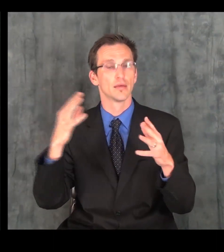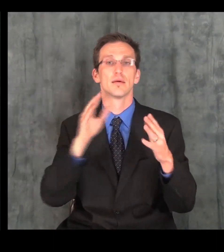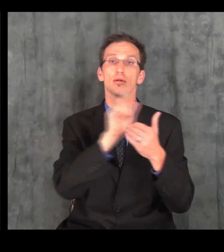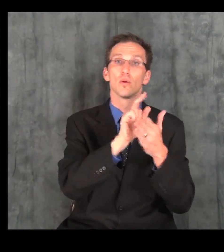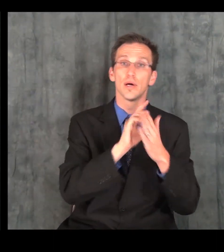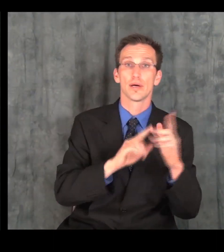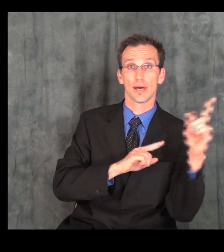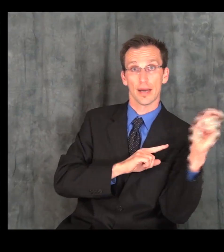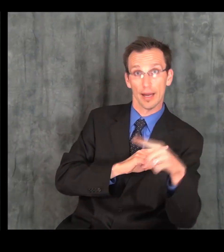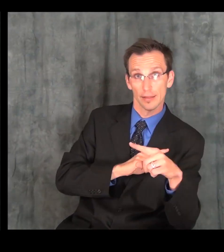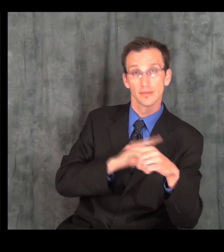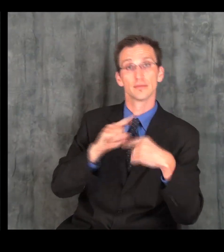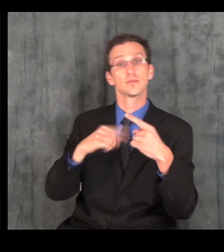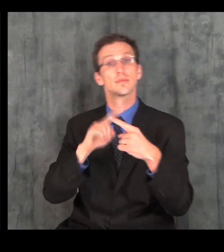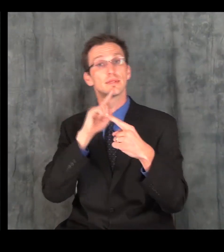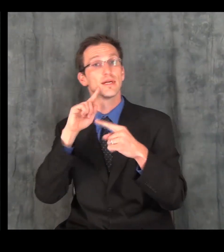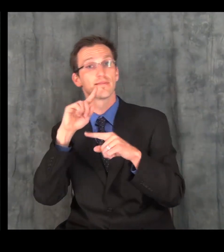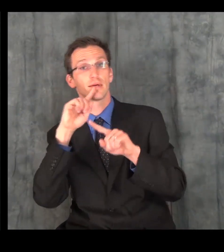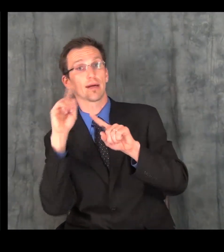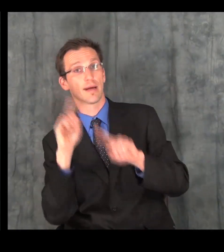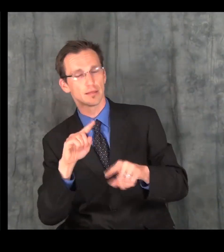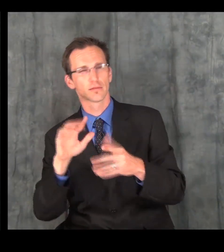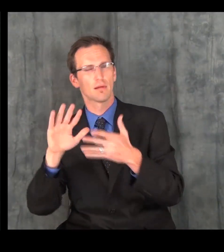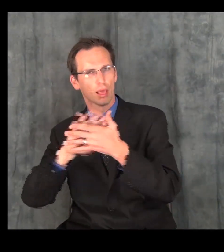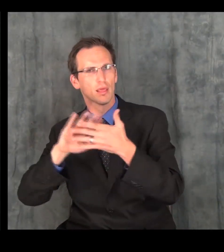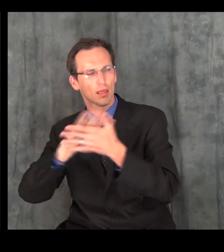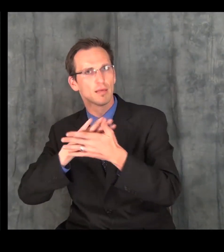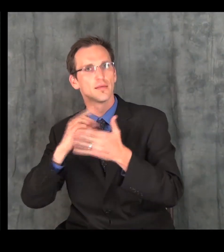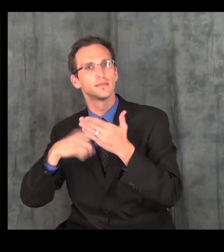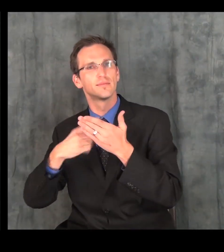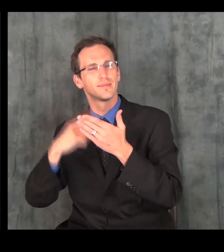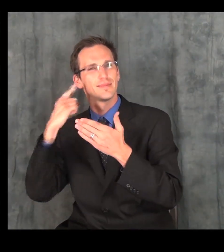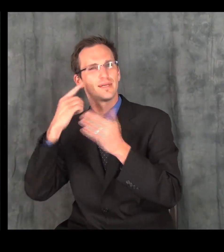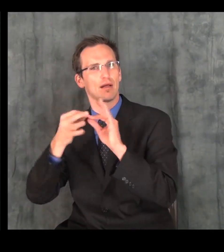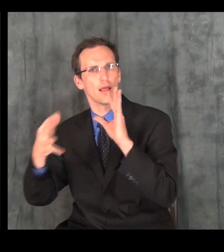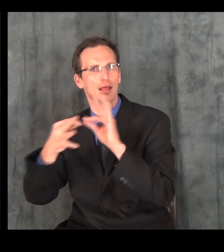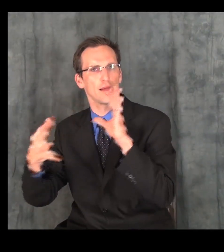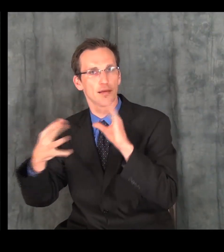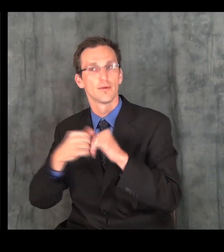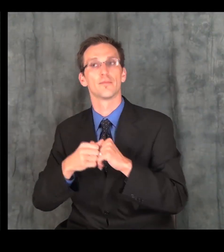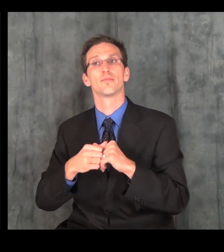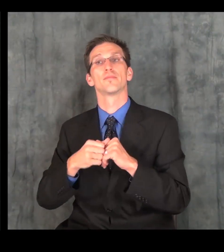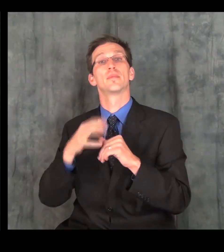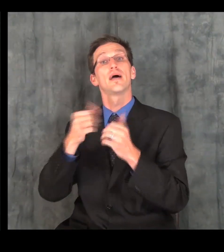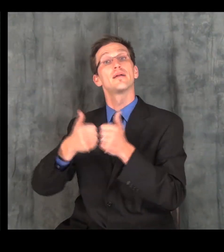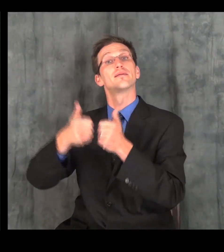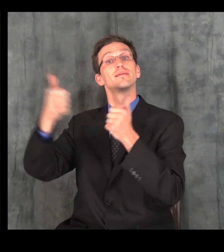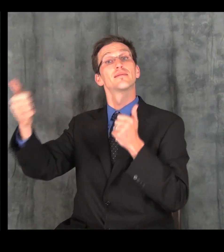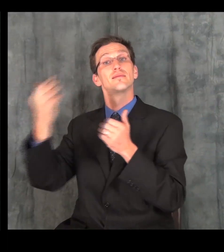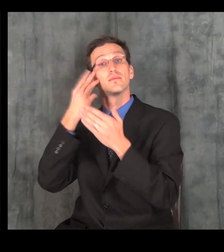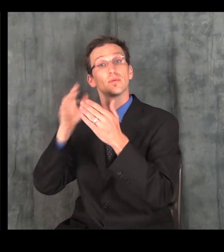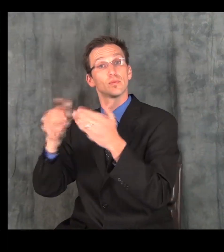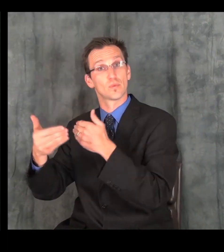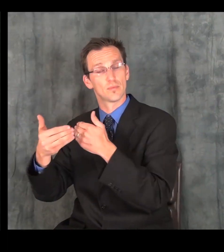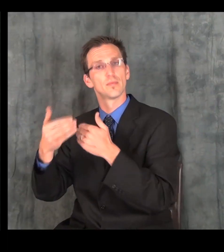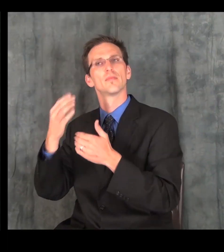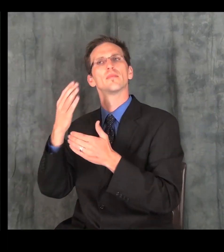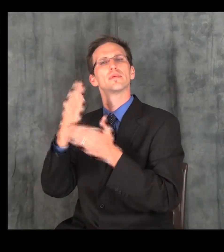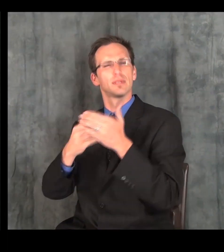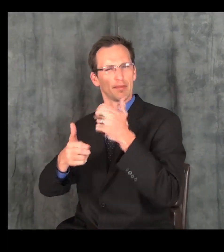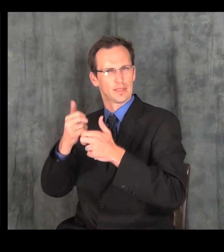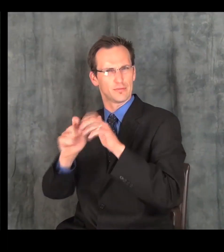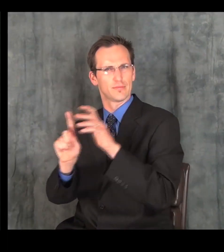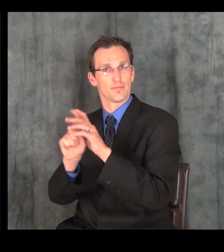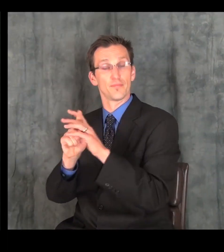question and she was responding. There was also issues in the remote witness room. While I was observing, one of the interpreters